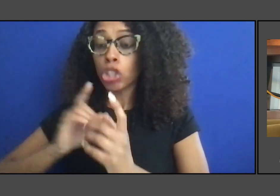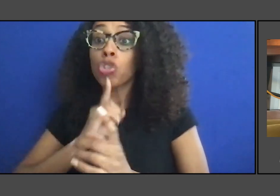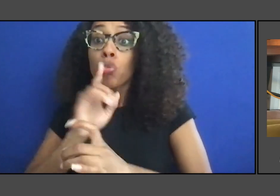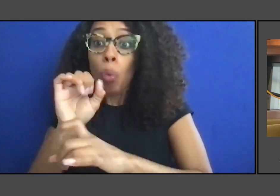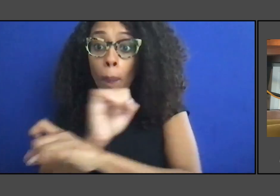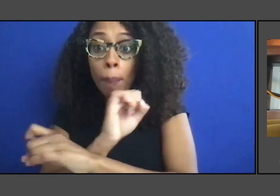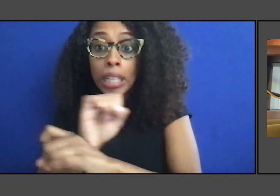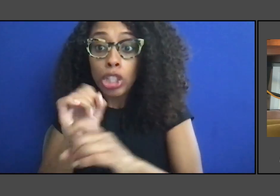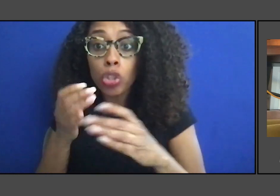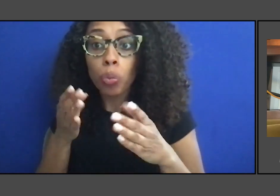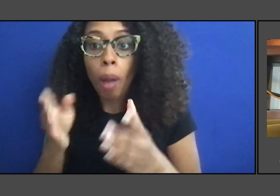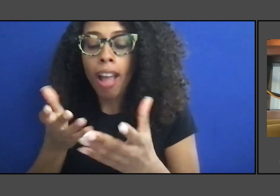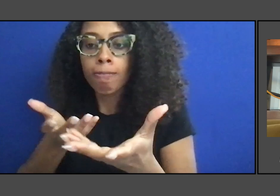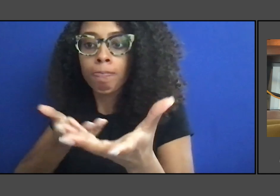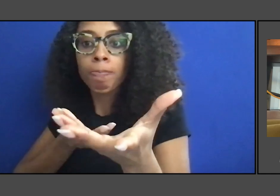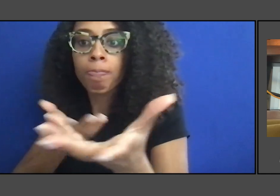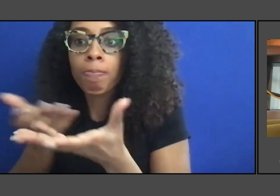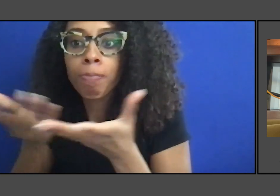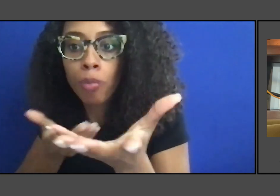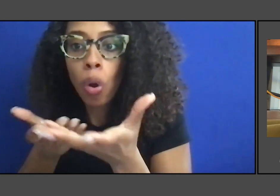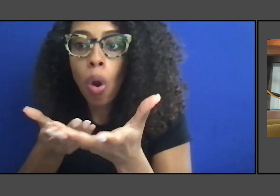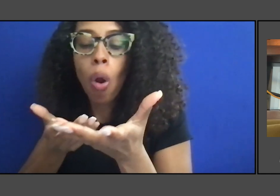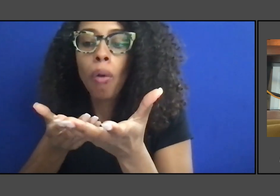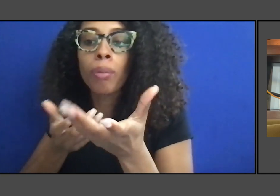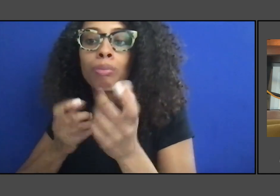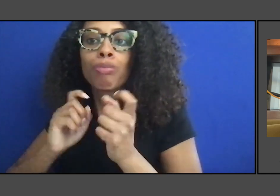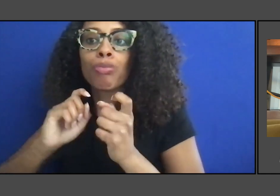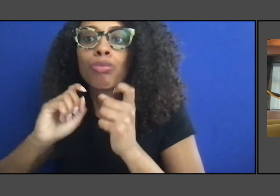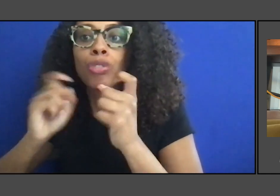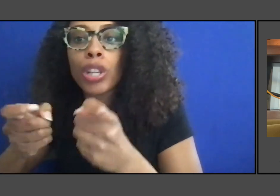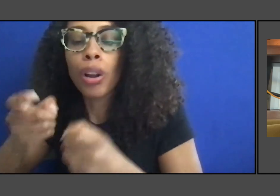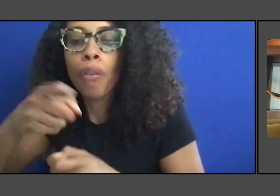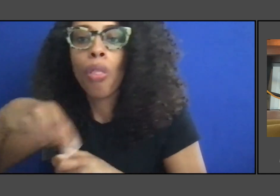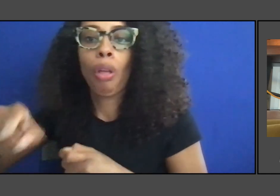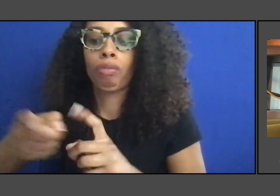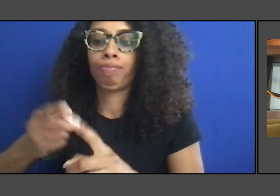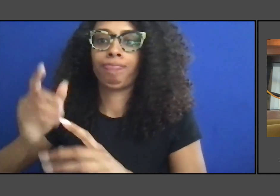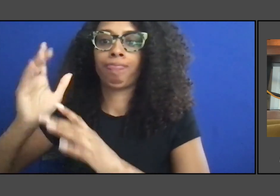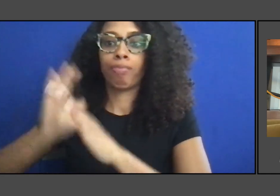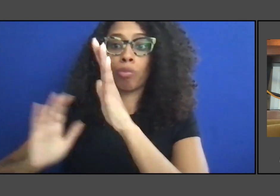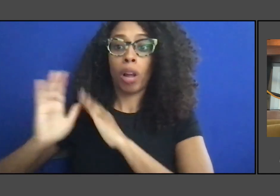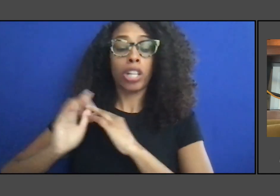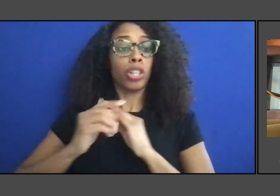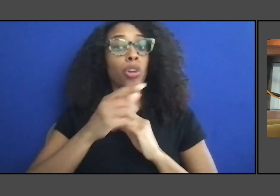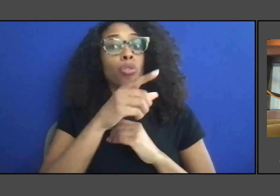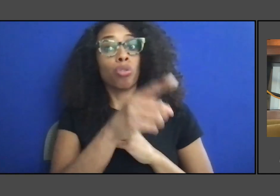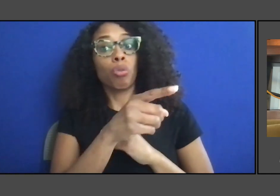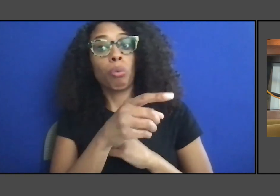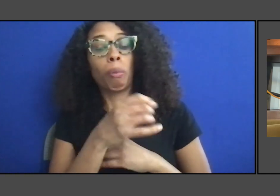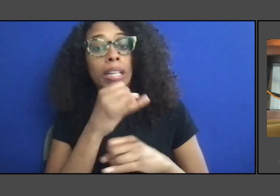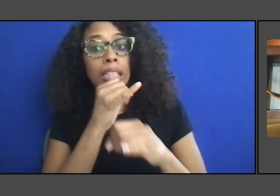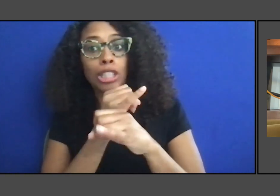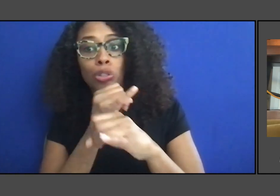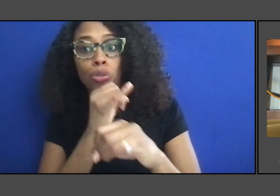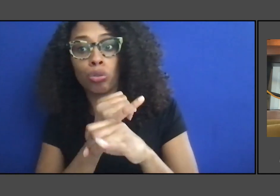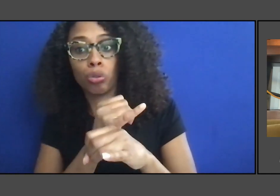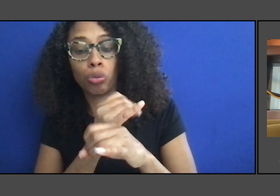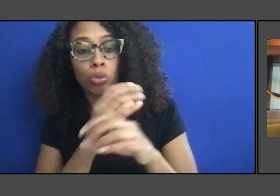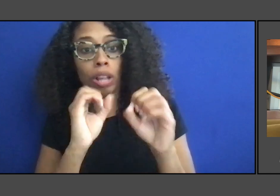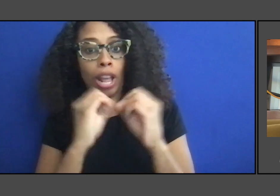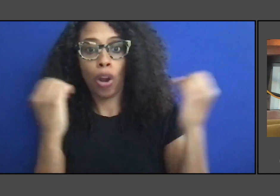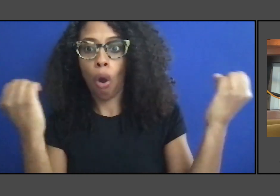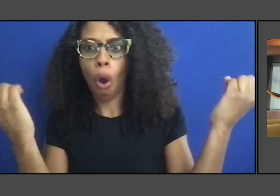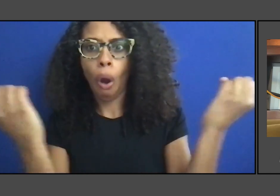with reciprocity? And you all as an organization, as an institution, have kind of cracked that code. This is like a